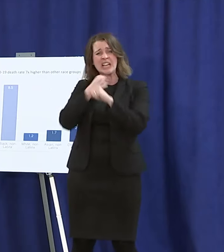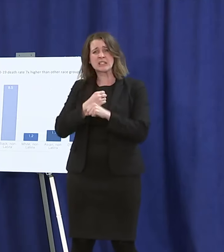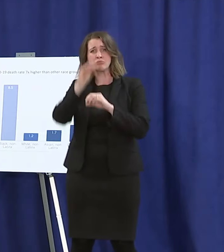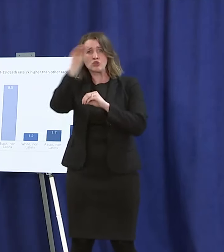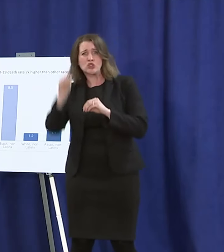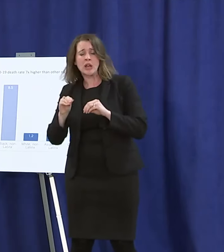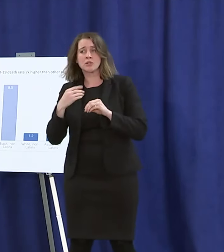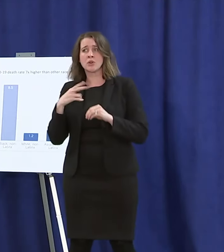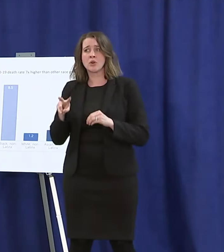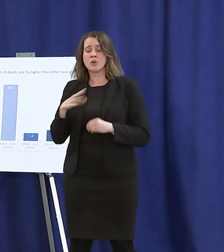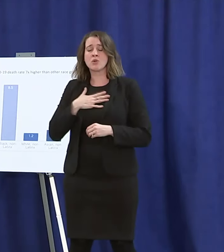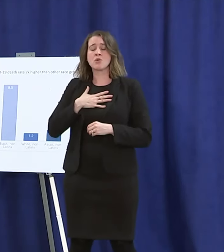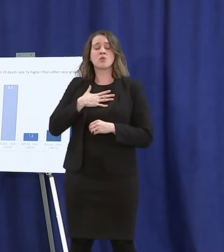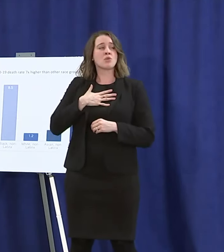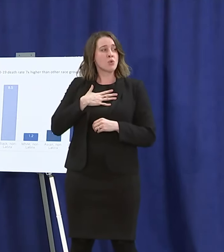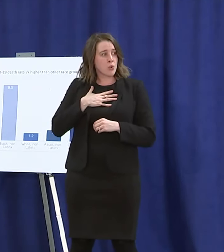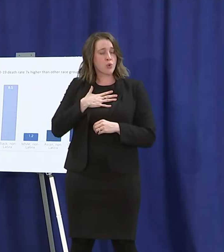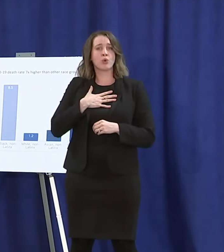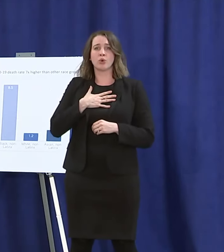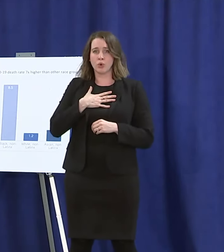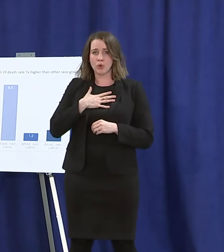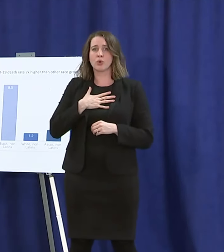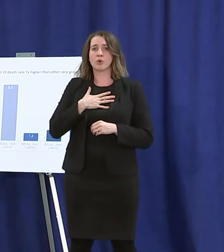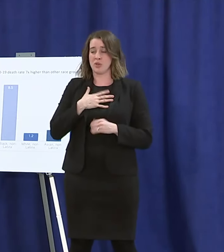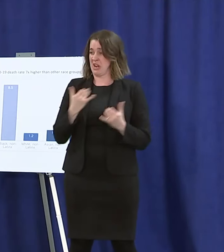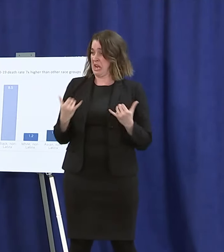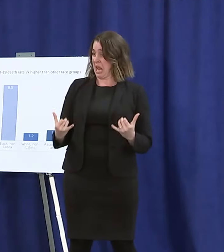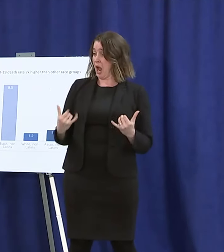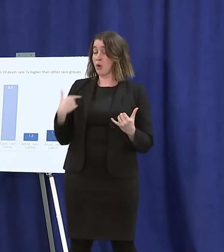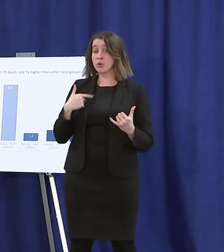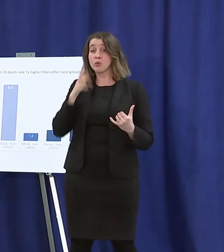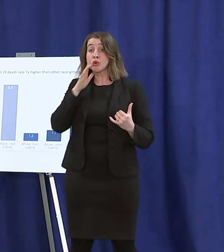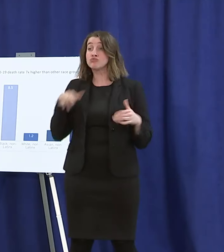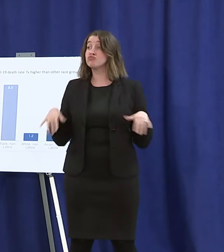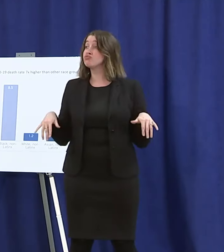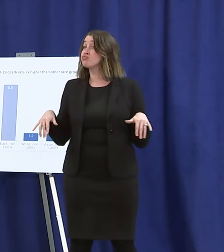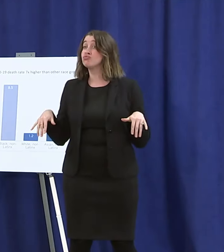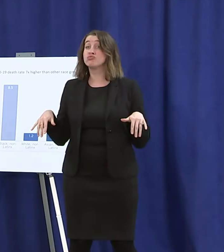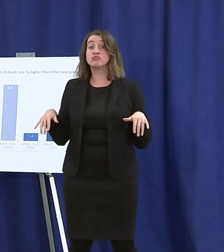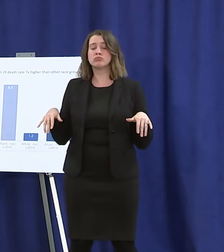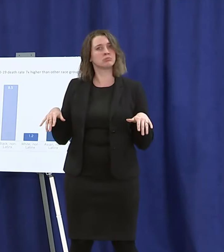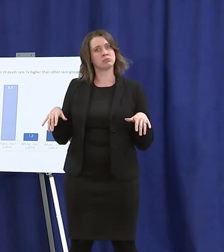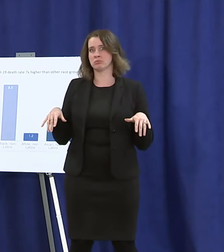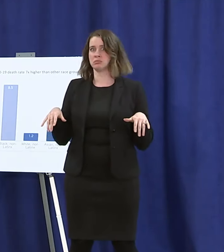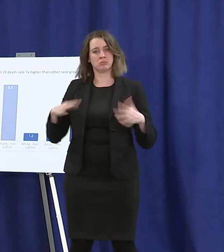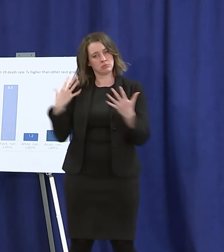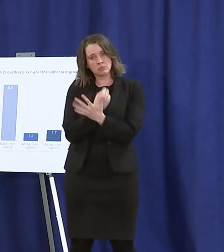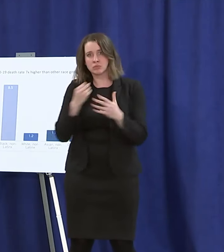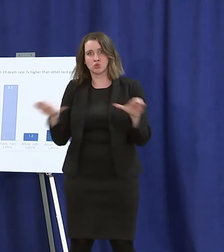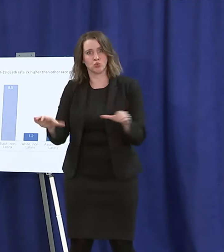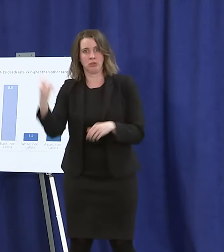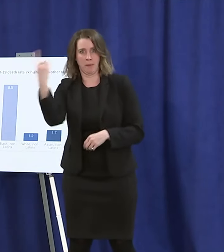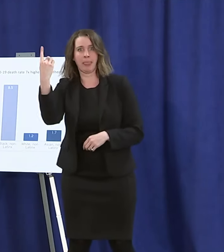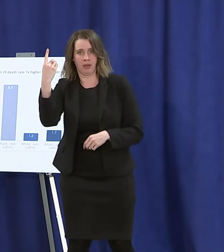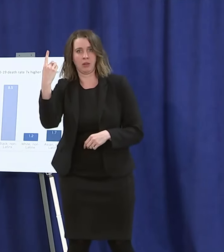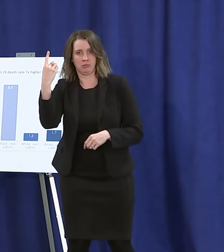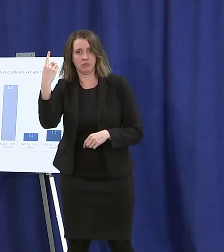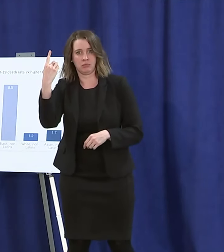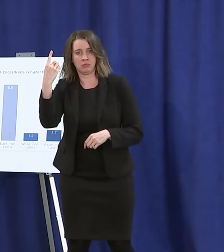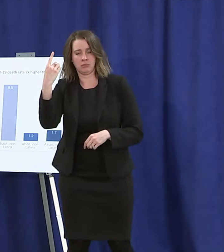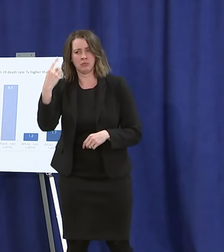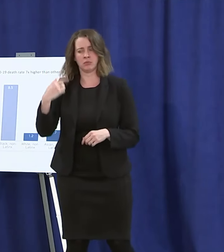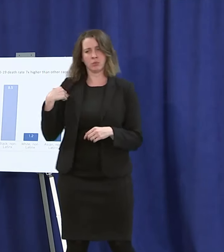do. This is a call to action moment for all of us. When we talk about equity